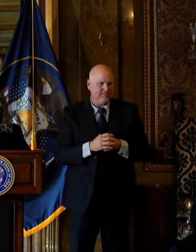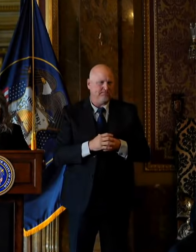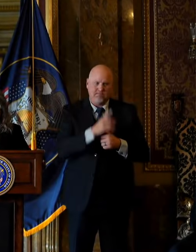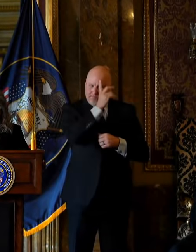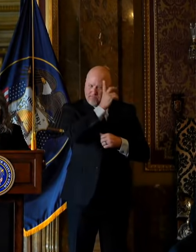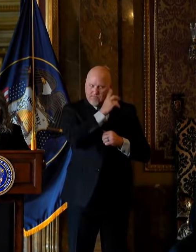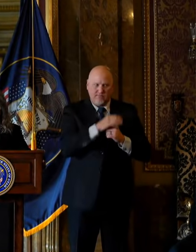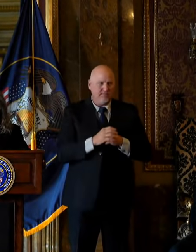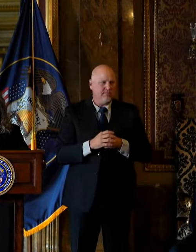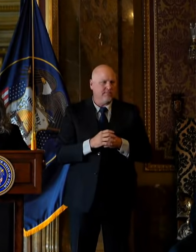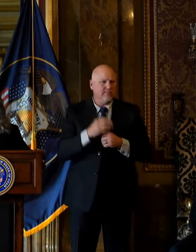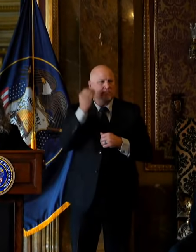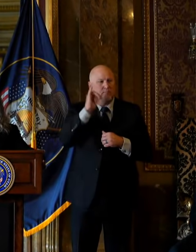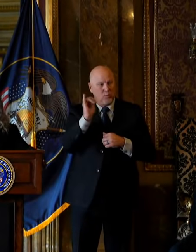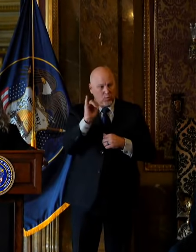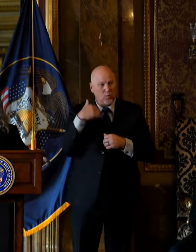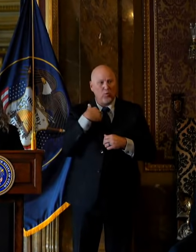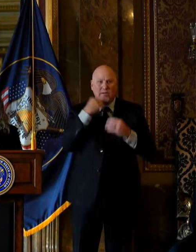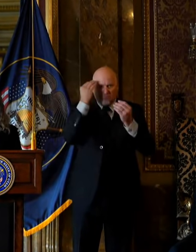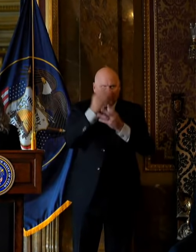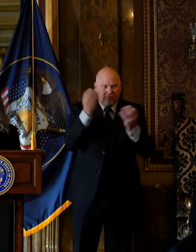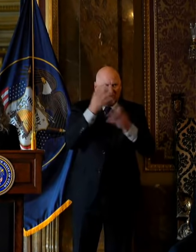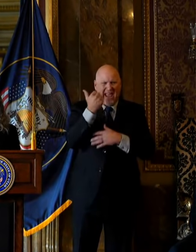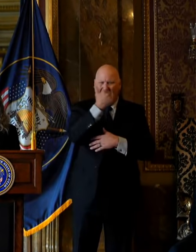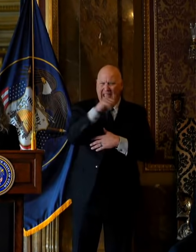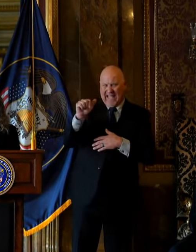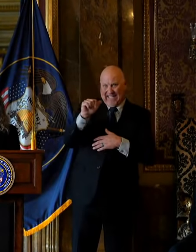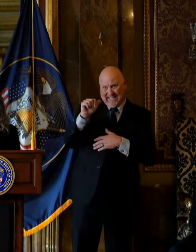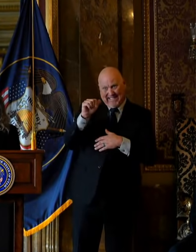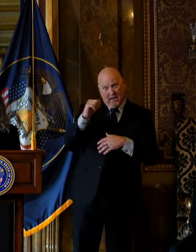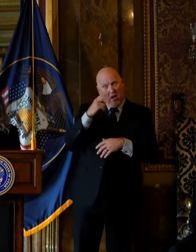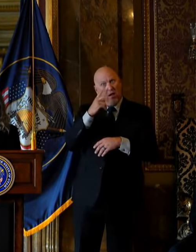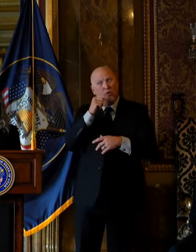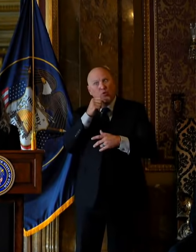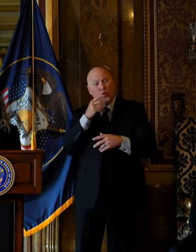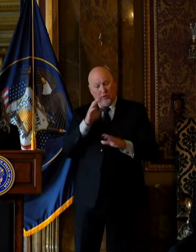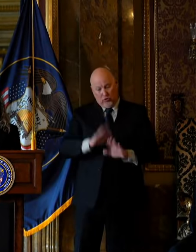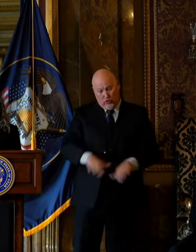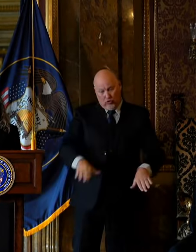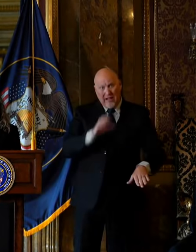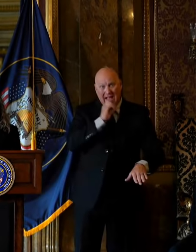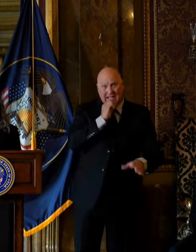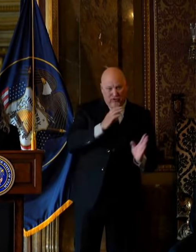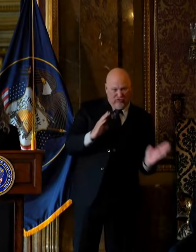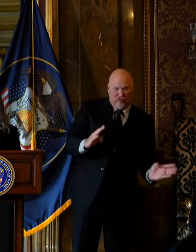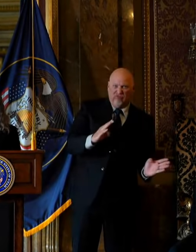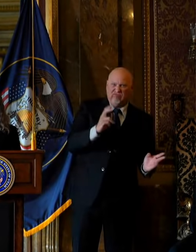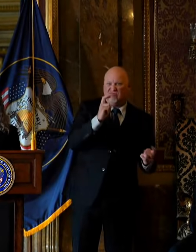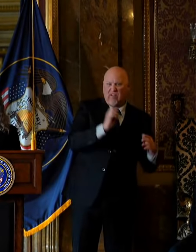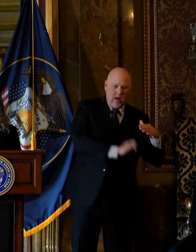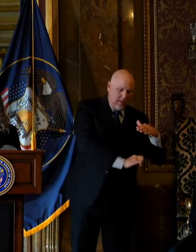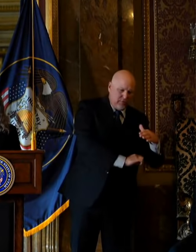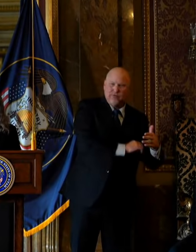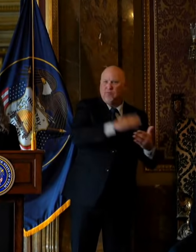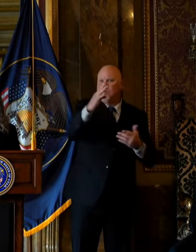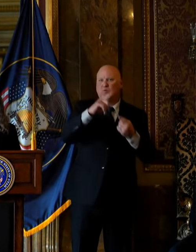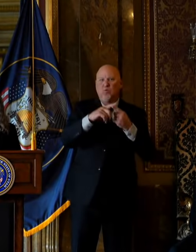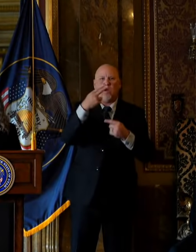to 17. In addition, you can now find information about vaccination rates for children by health